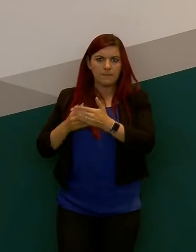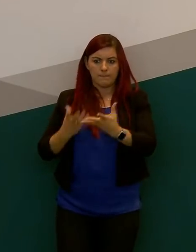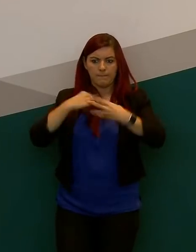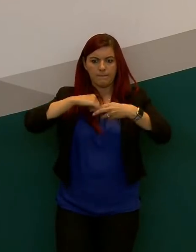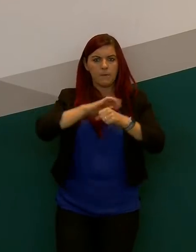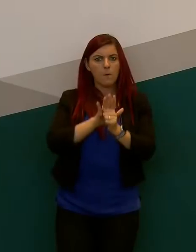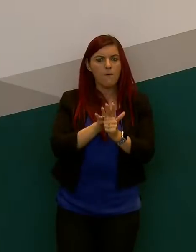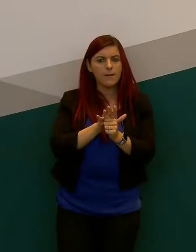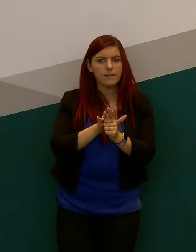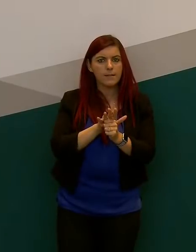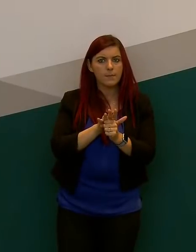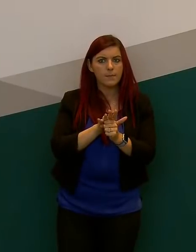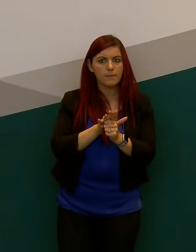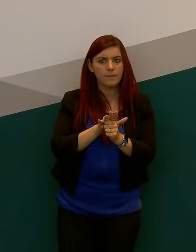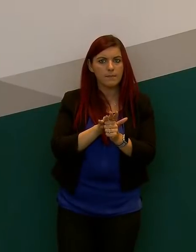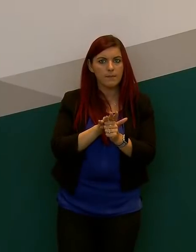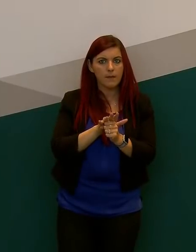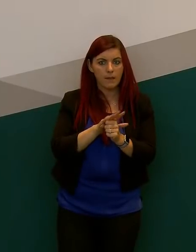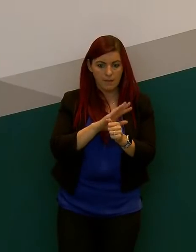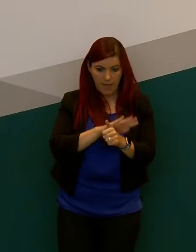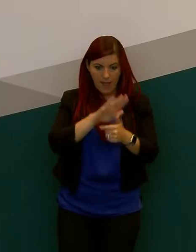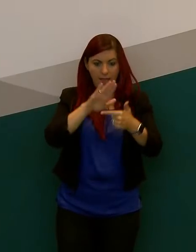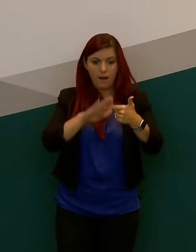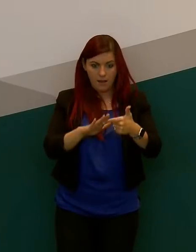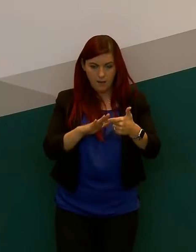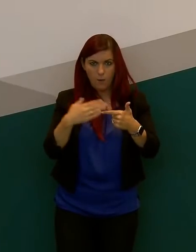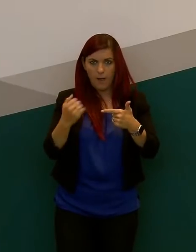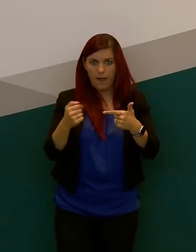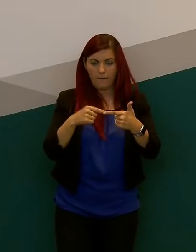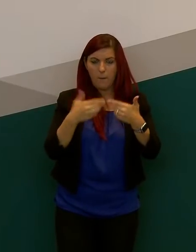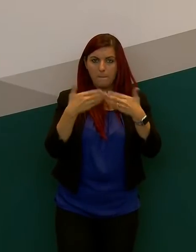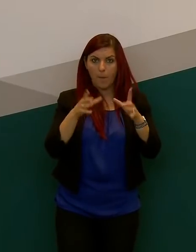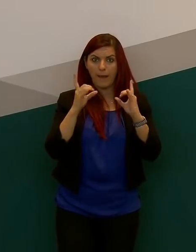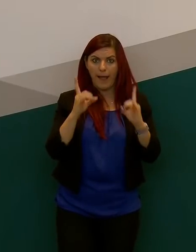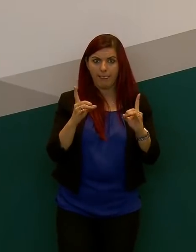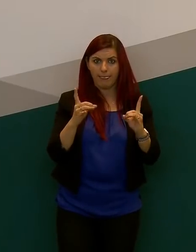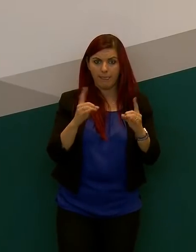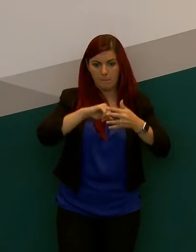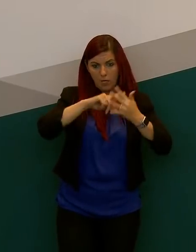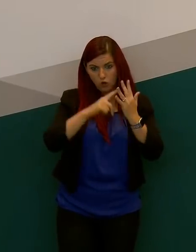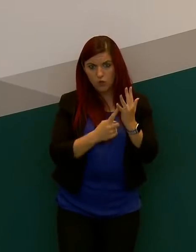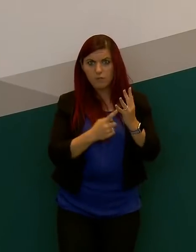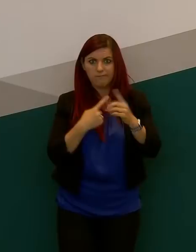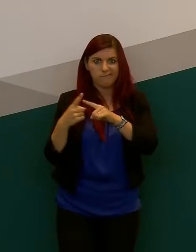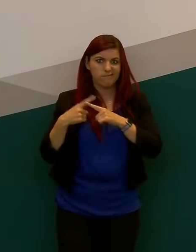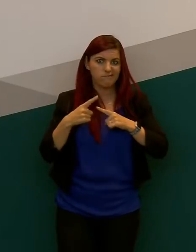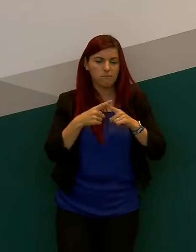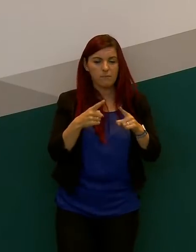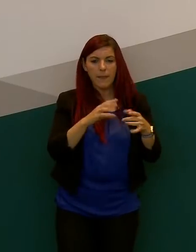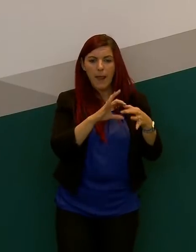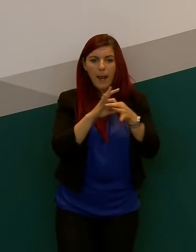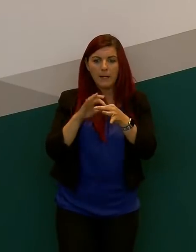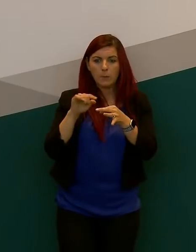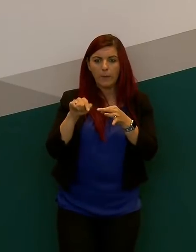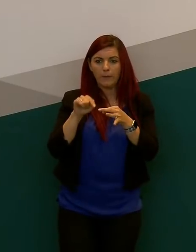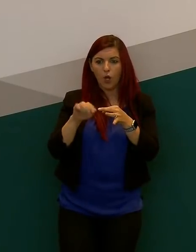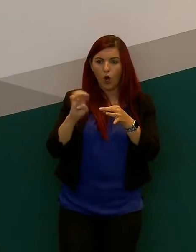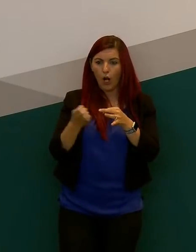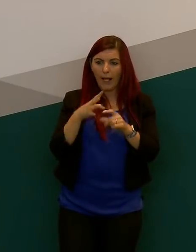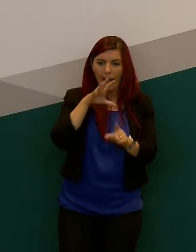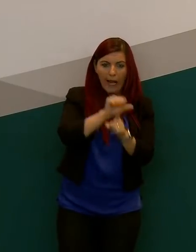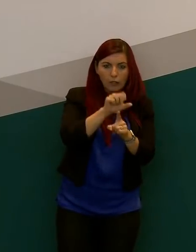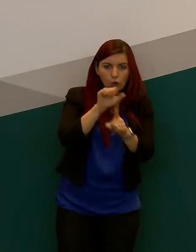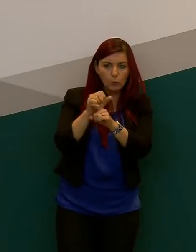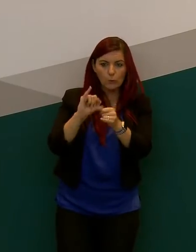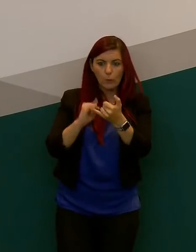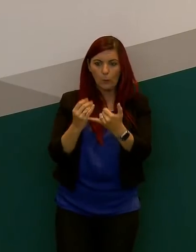mean, behind that we have public health measures that are about the early identification of